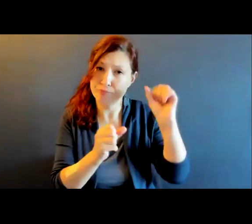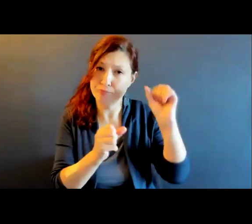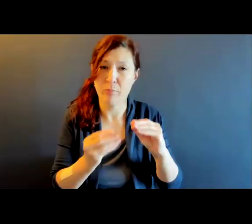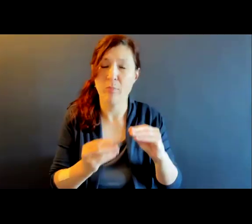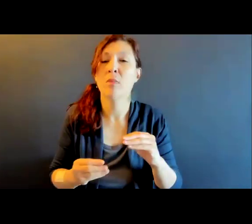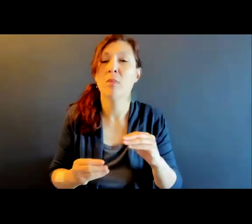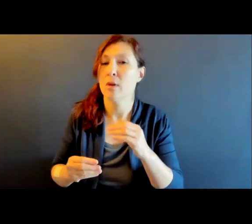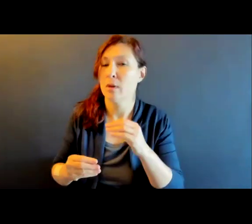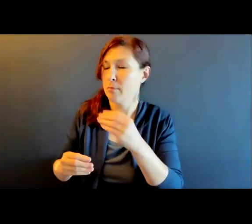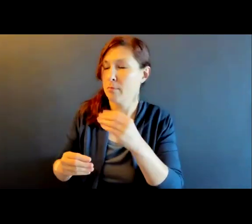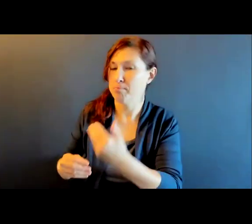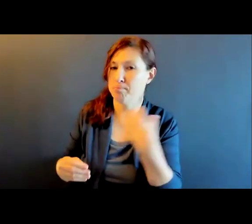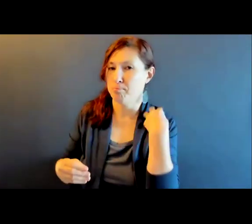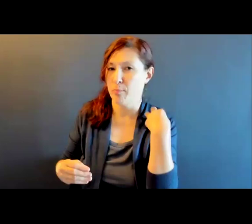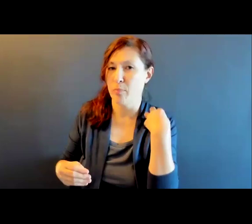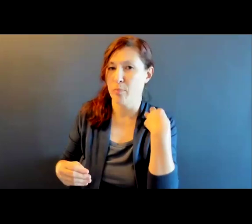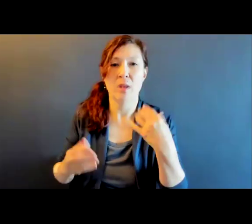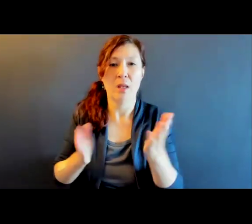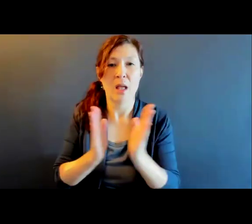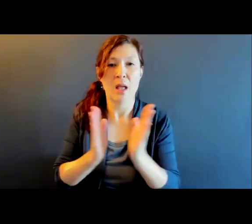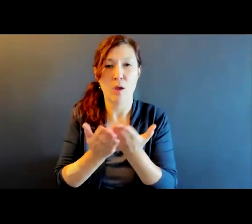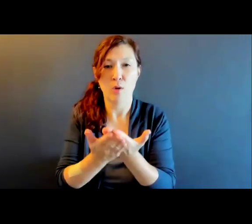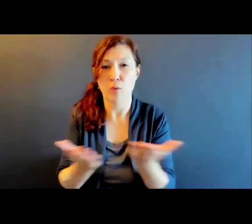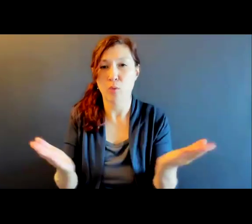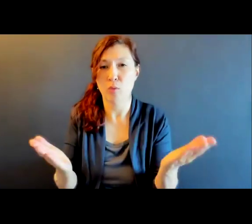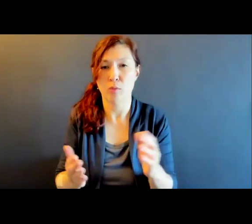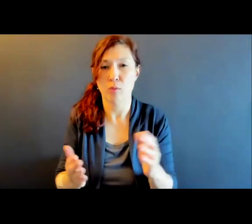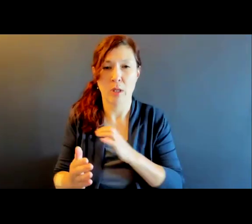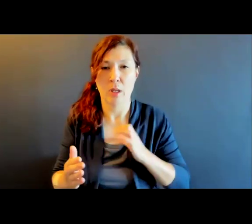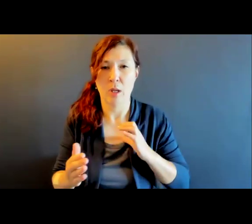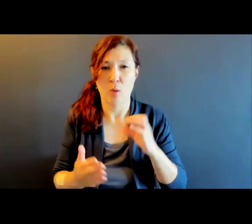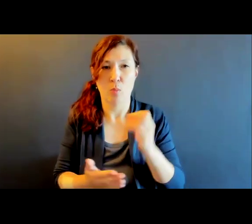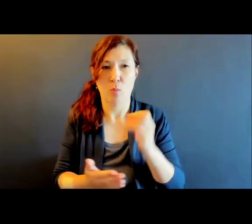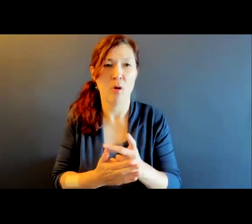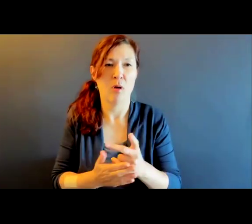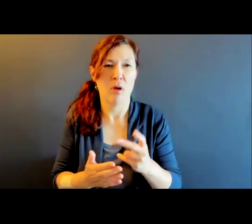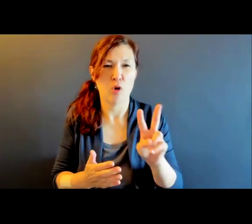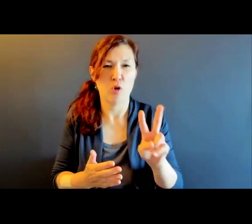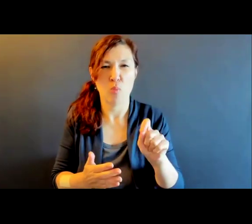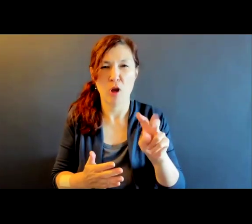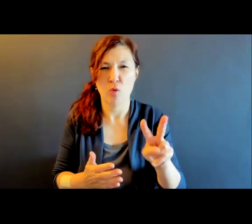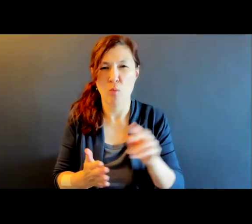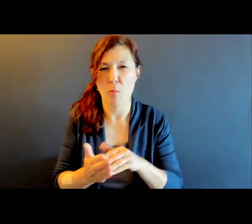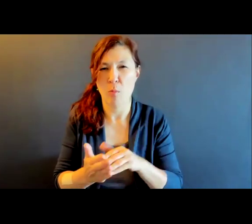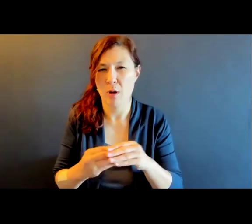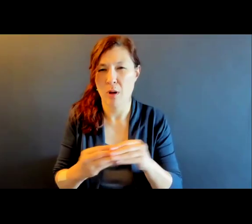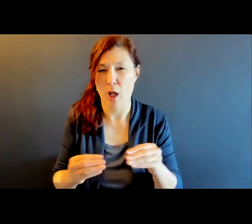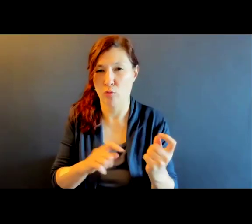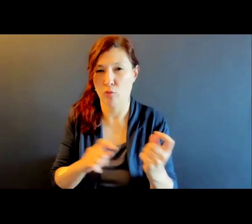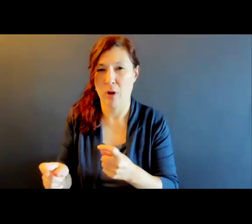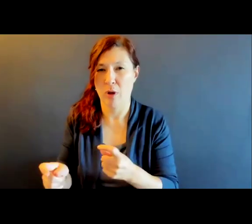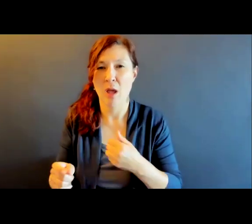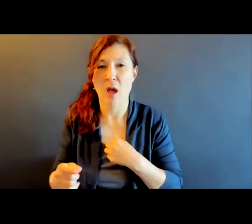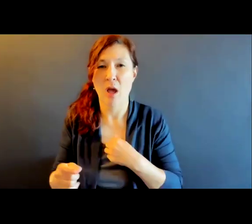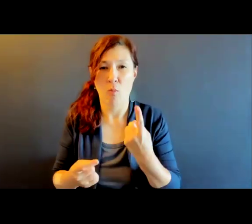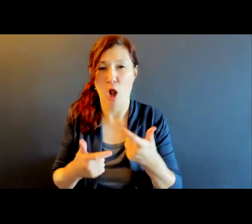we ask this body's approval of 11 grants totaling more than $2.2 million. The largest of these is the Perkins